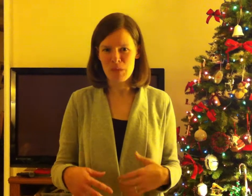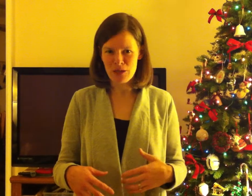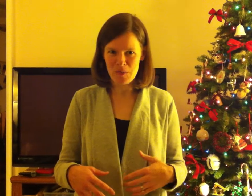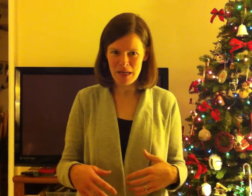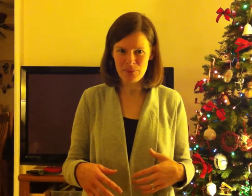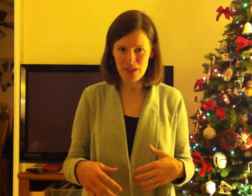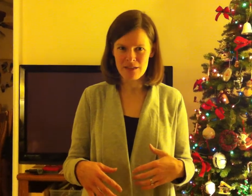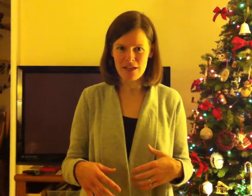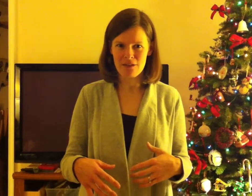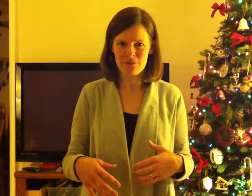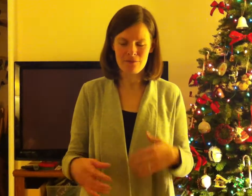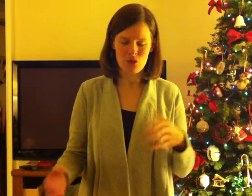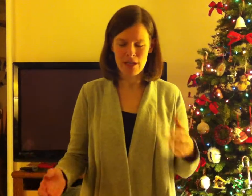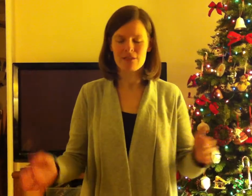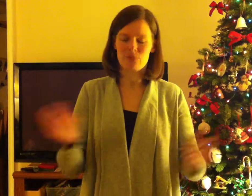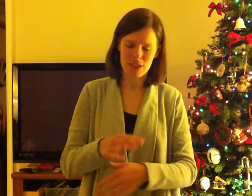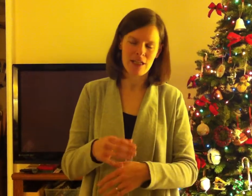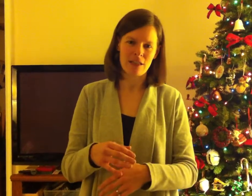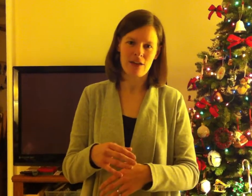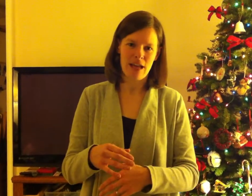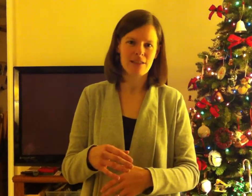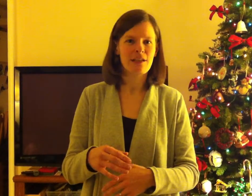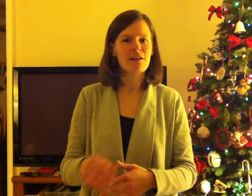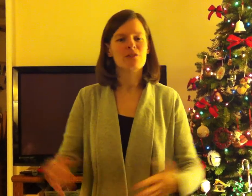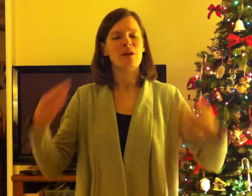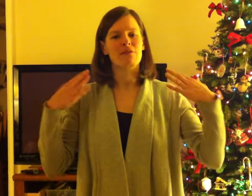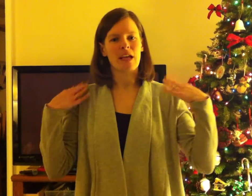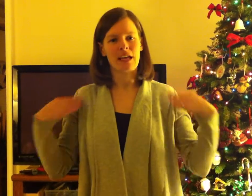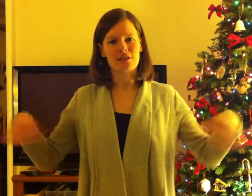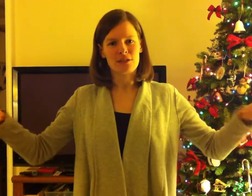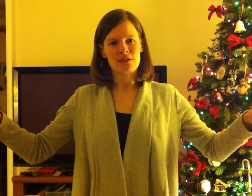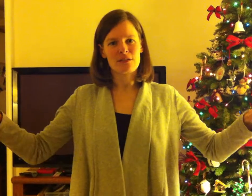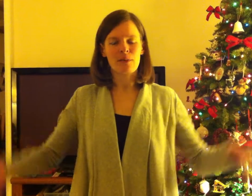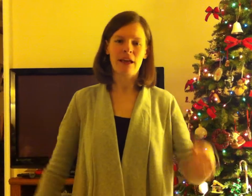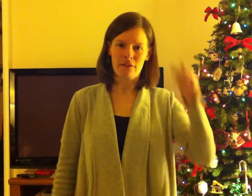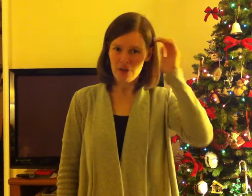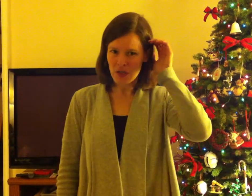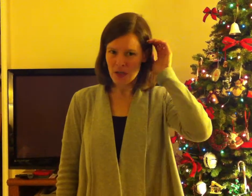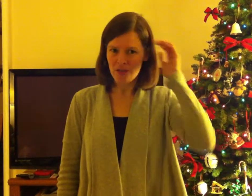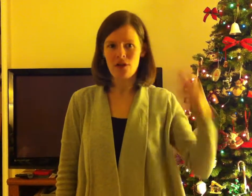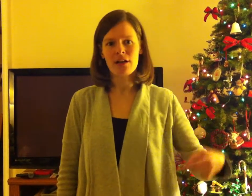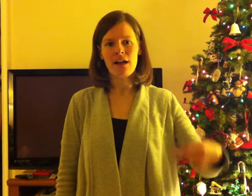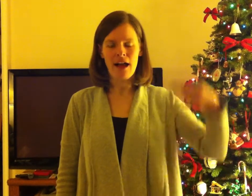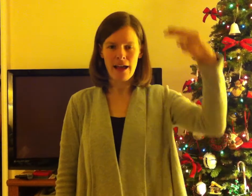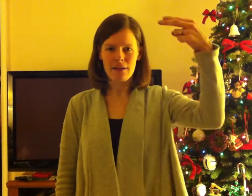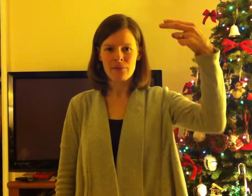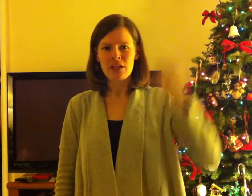mirror me instead of trying to switch it in their heads. So we have angels we have heard on high.